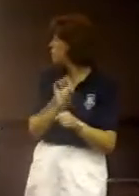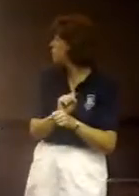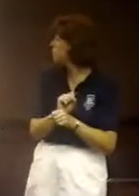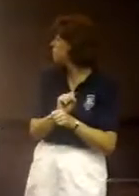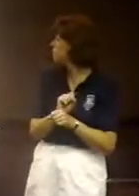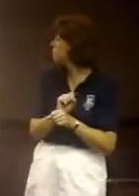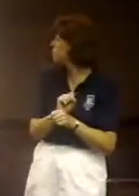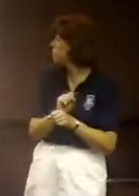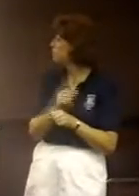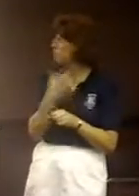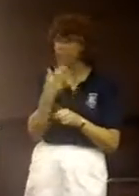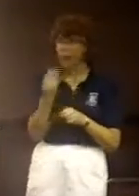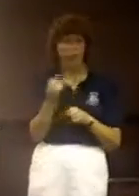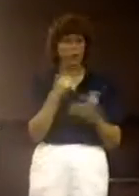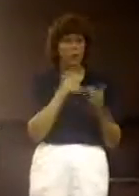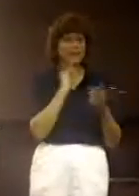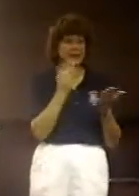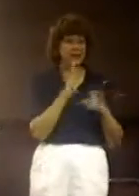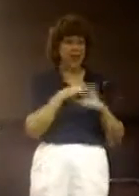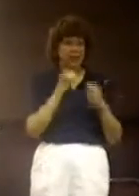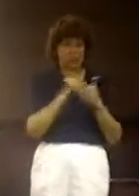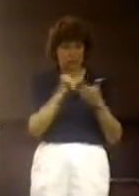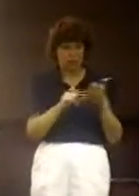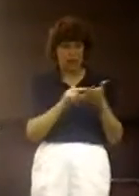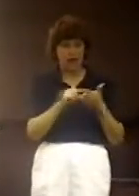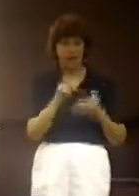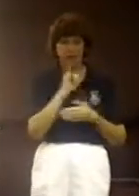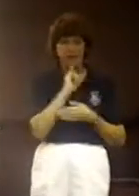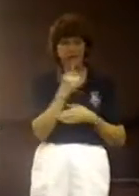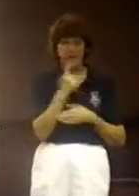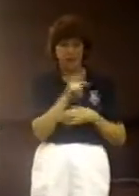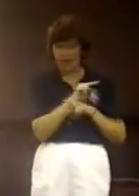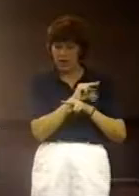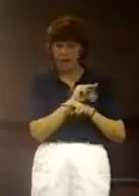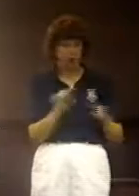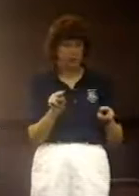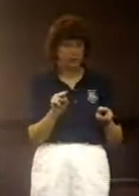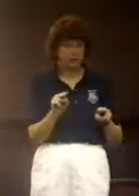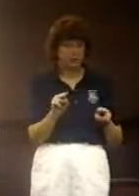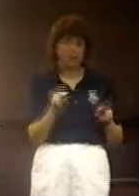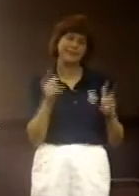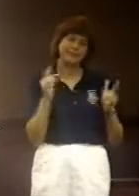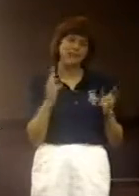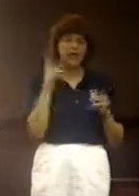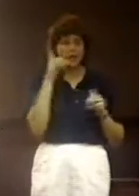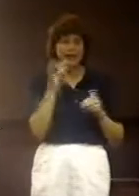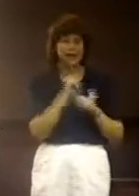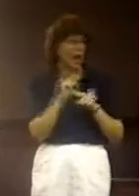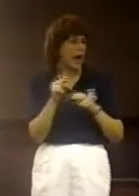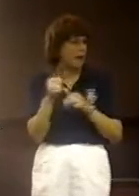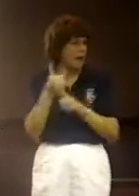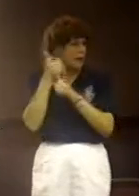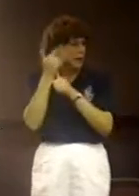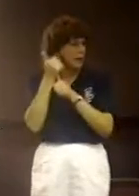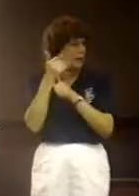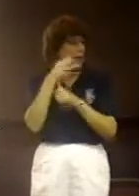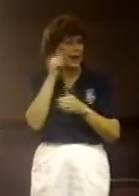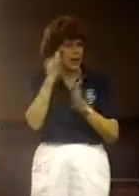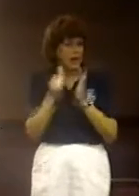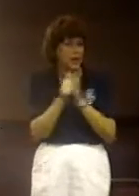And what's here on this graph is the looking when unaided